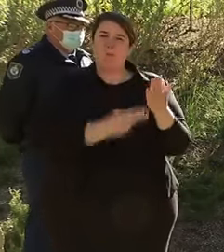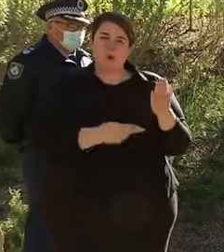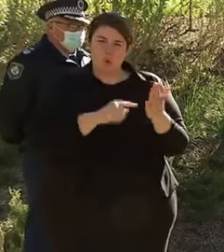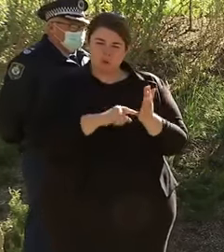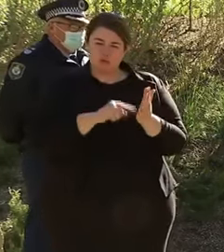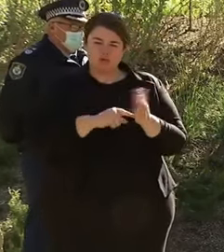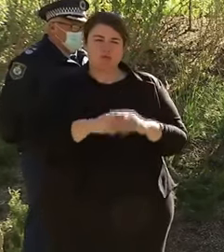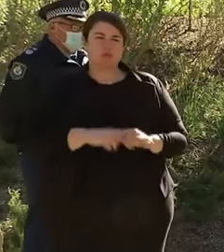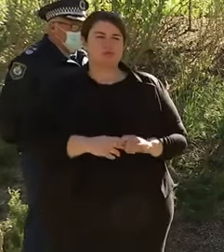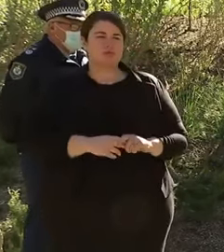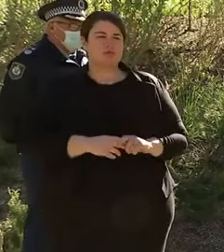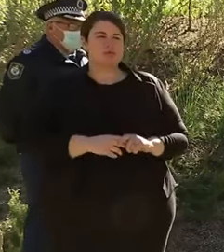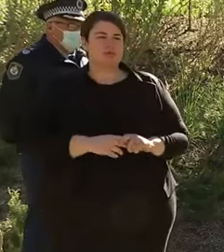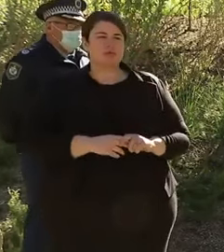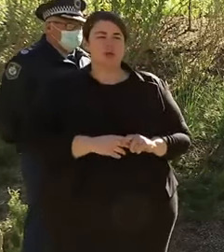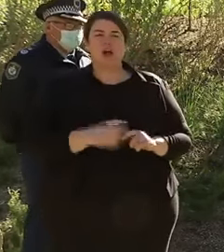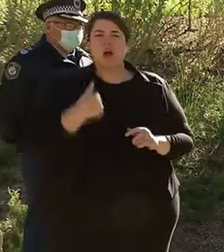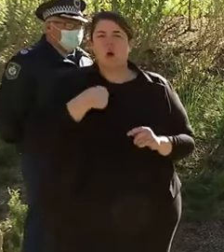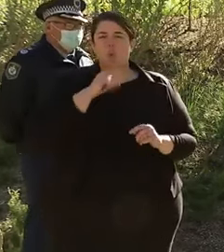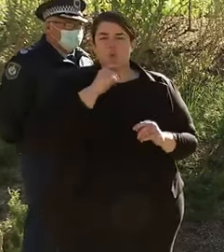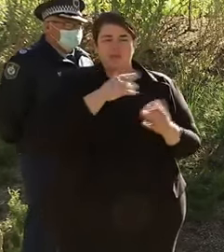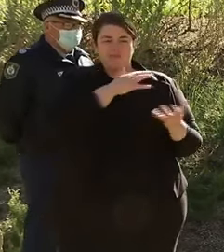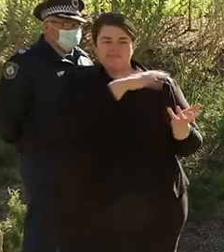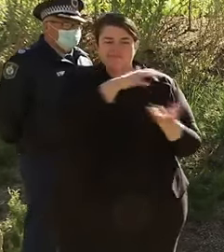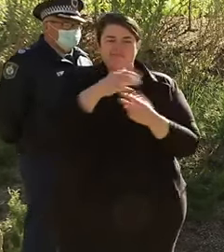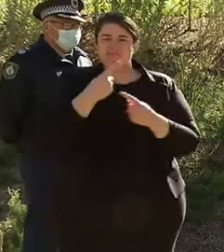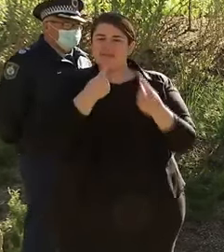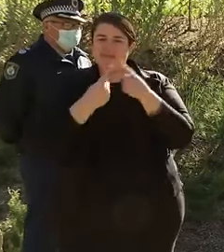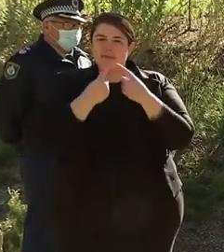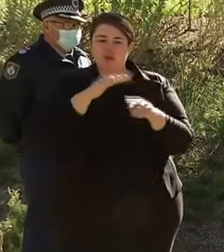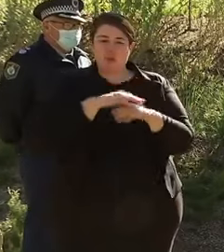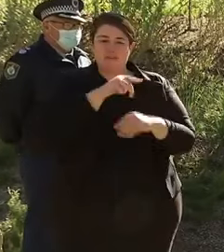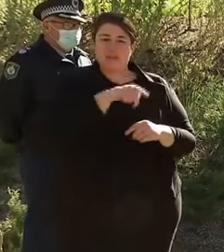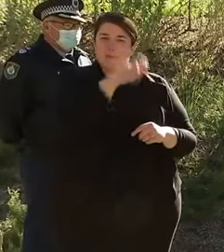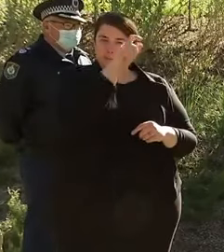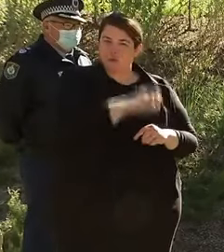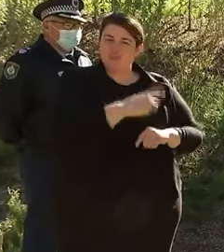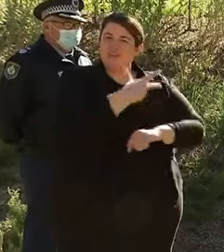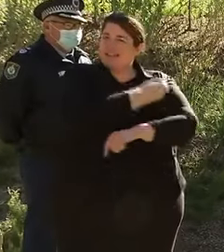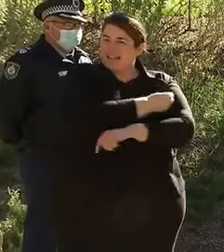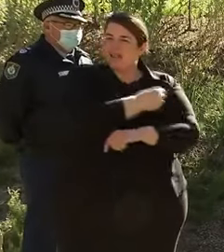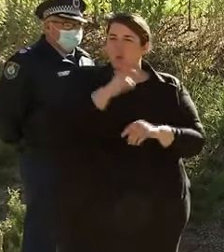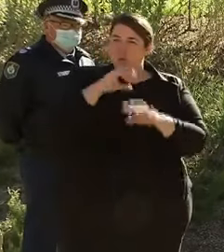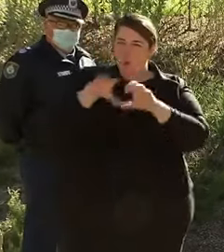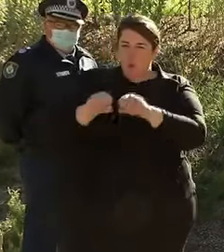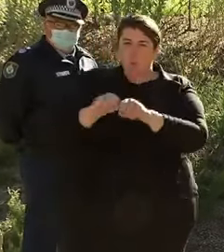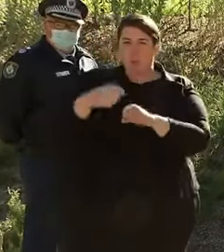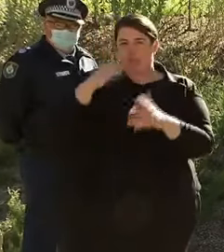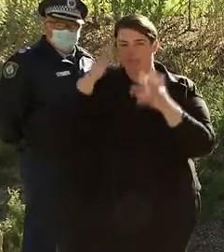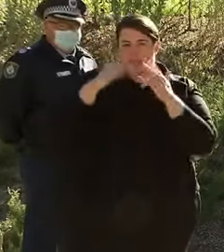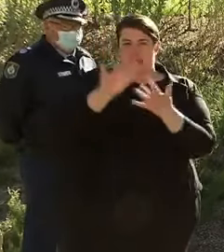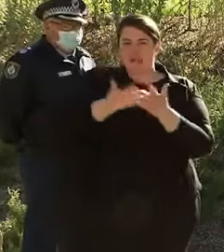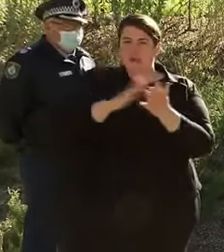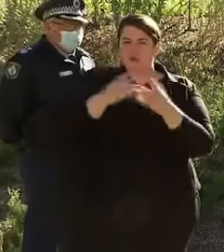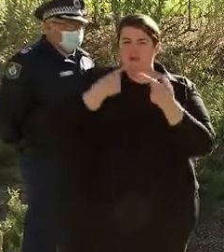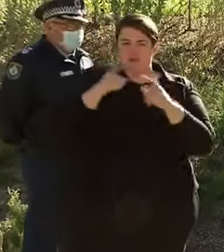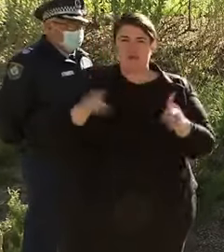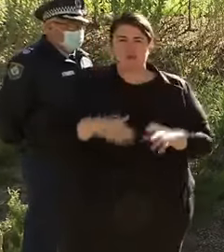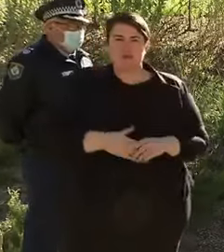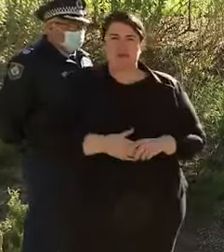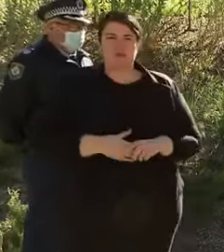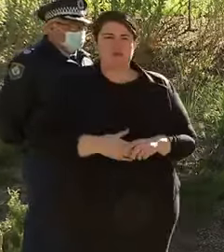report. Perhaps we'll collate some of the information on the status of vaccination status. So let me just think about how to best give that.